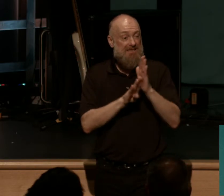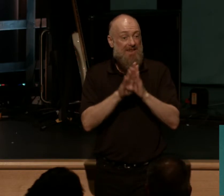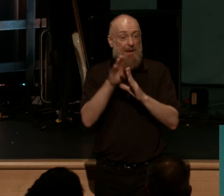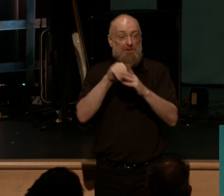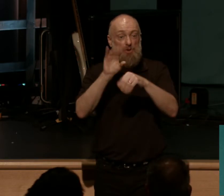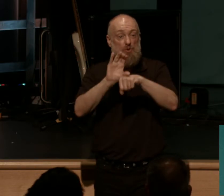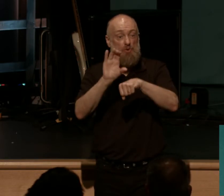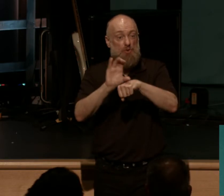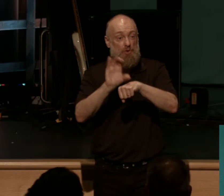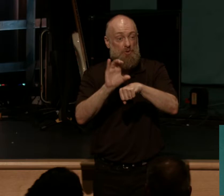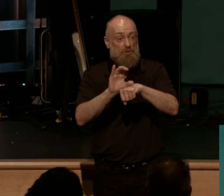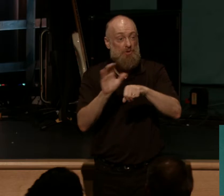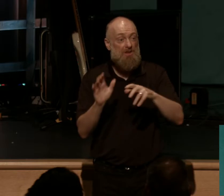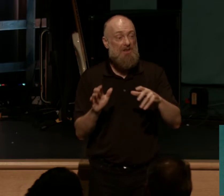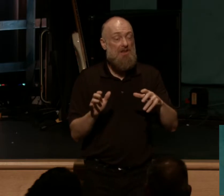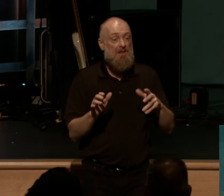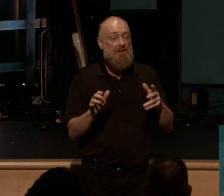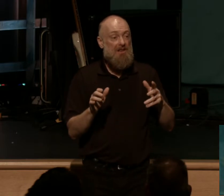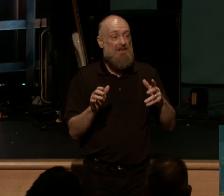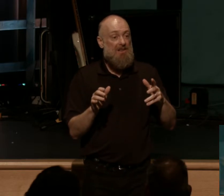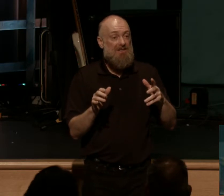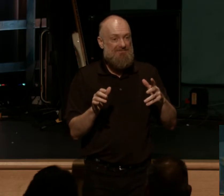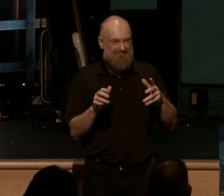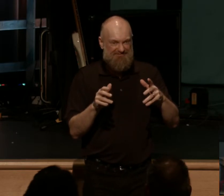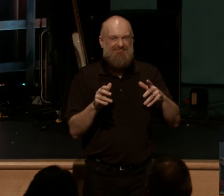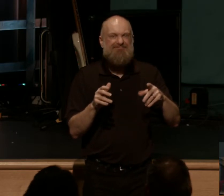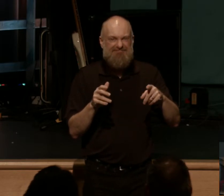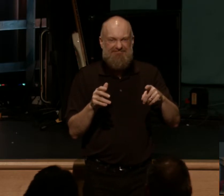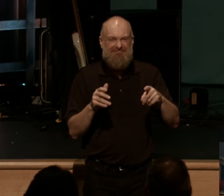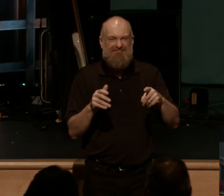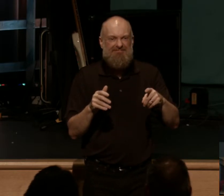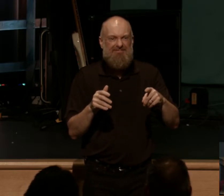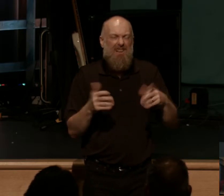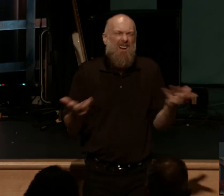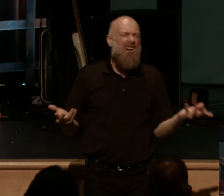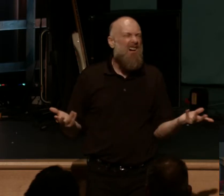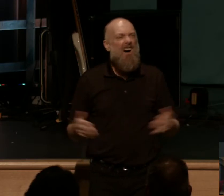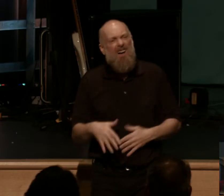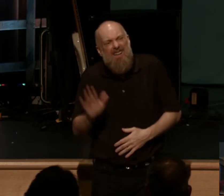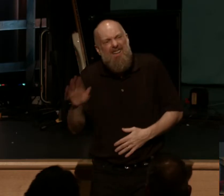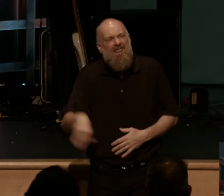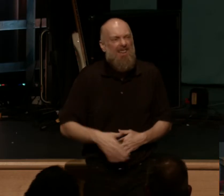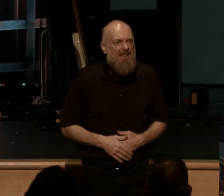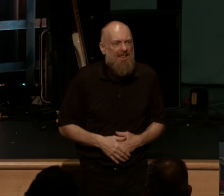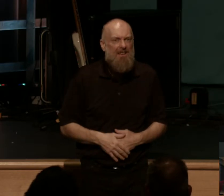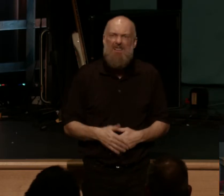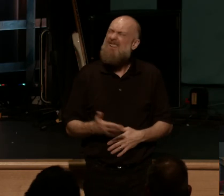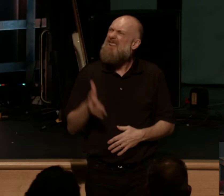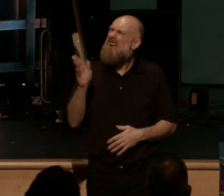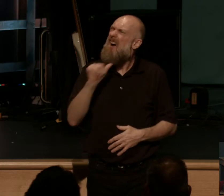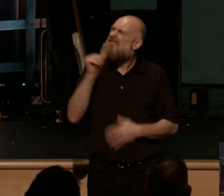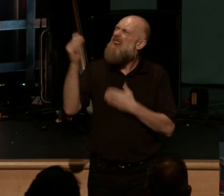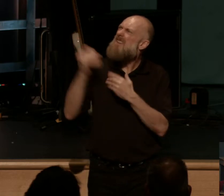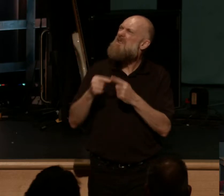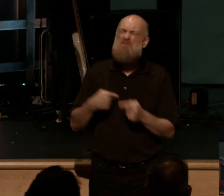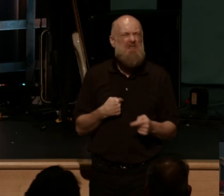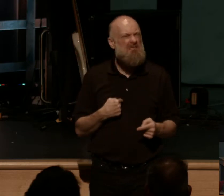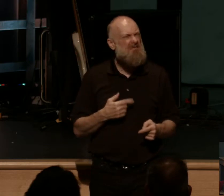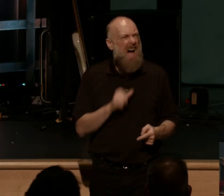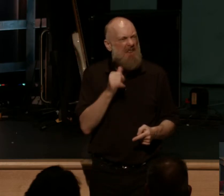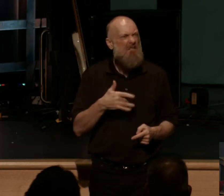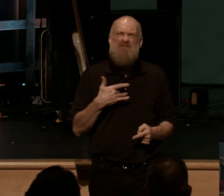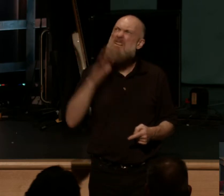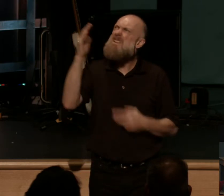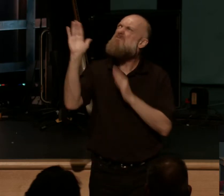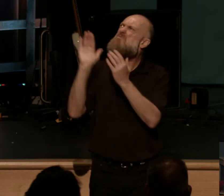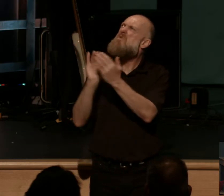I bet you we've all been part of different times and different places where we just do not sense that God is near. And one of the hallmark foundational reasons